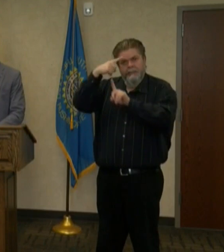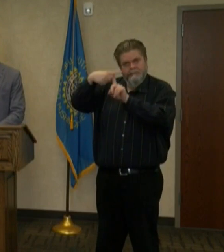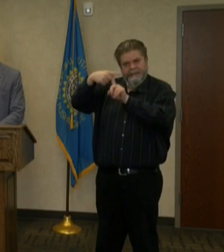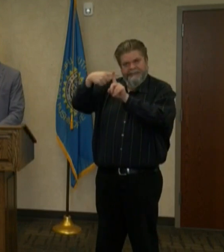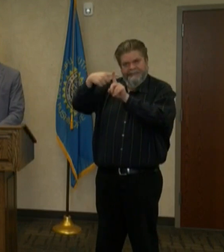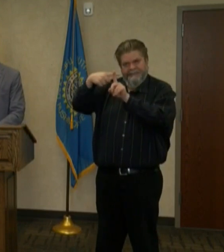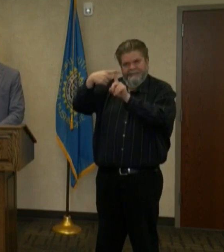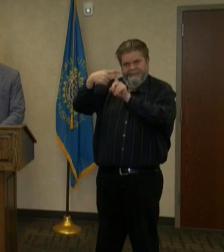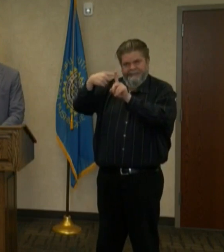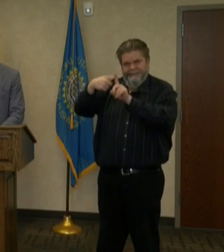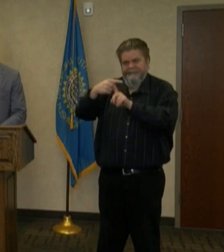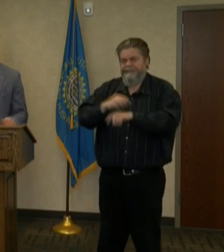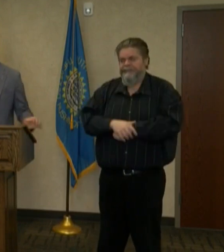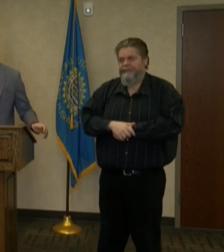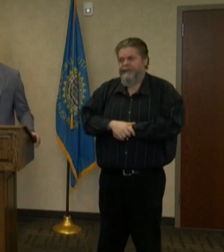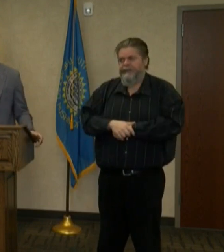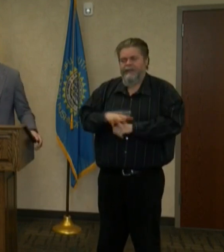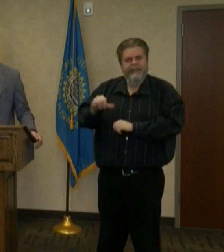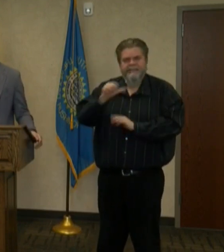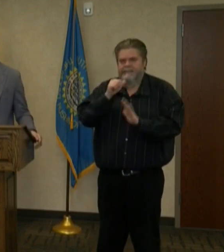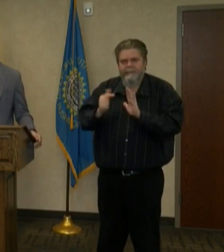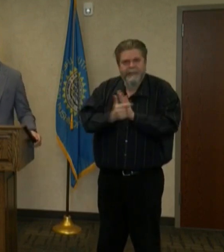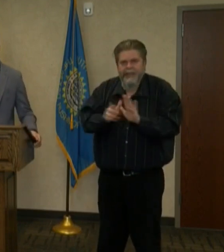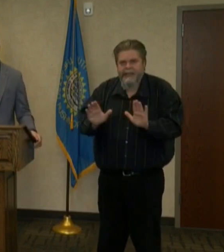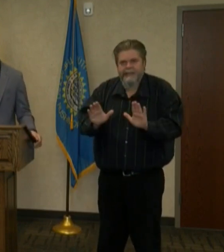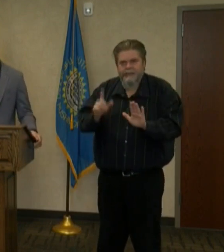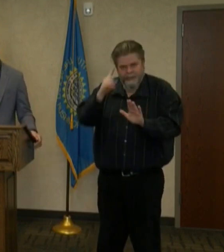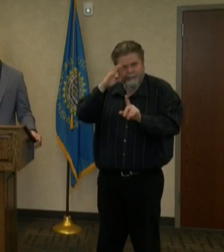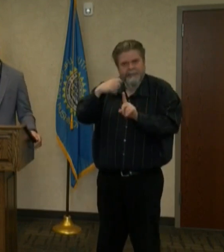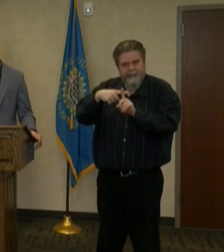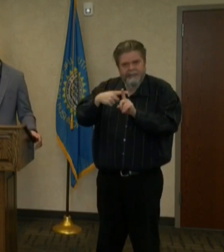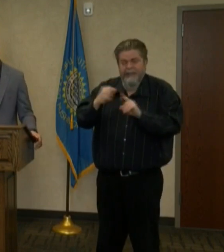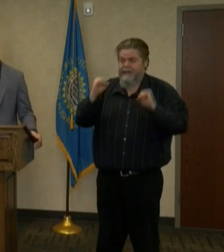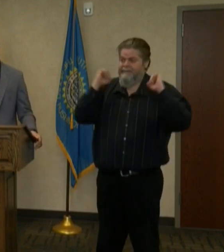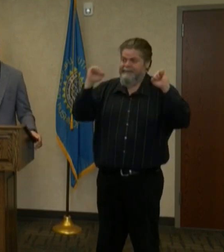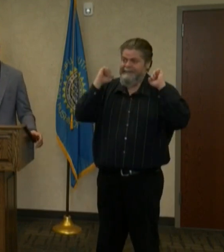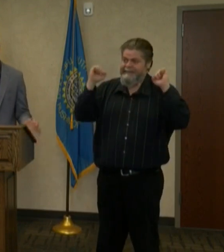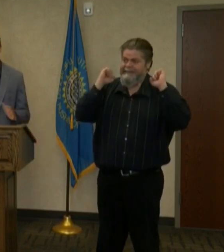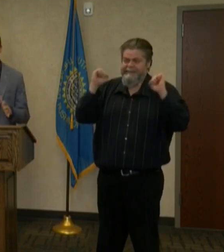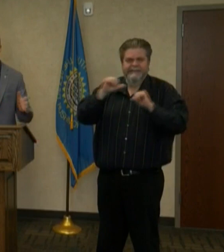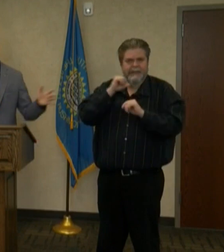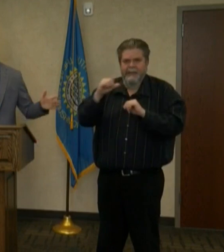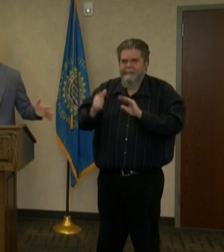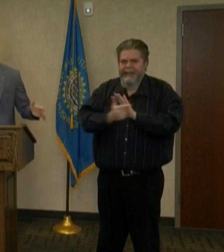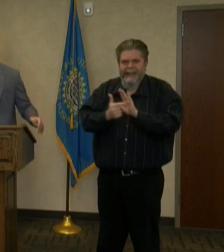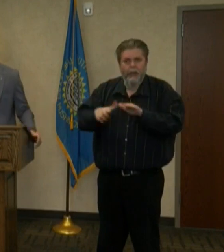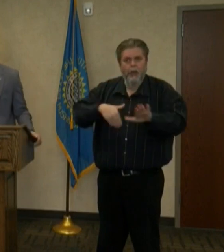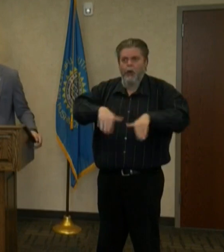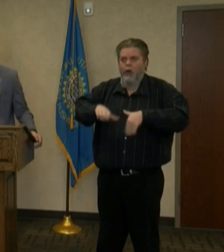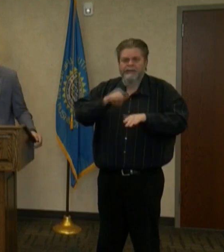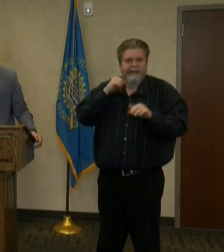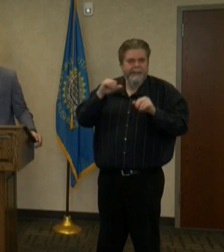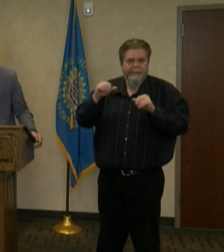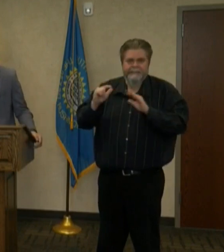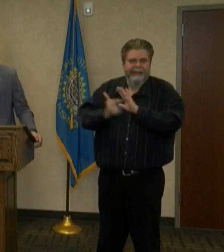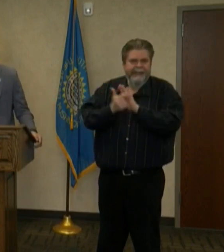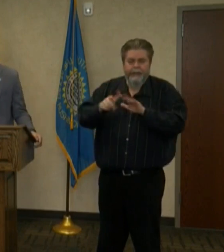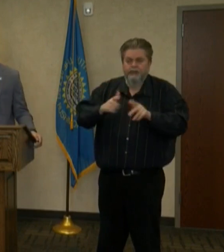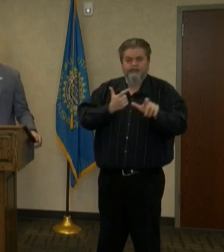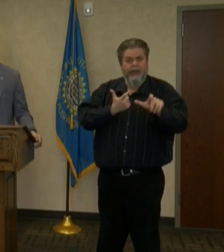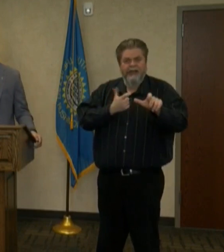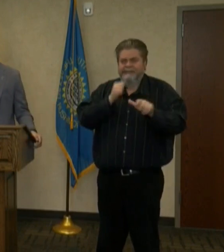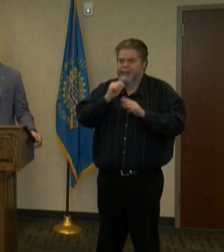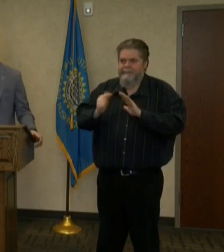Positivity is not banned, okay? Fitness is not banned. Walking is not banned. Running is not